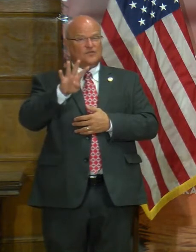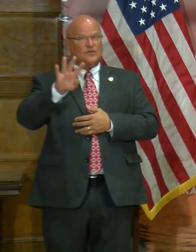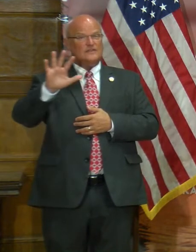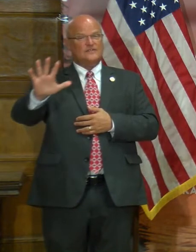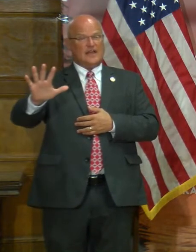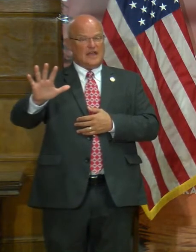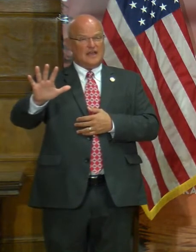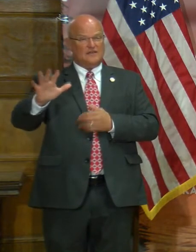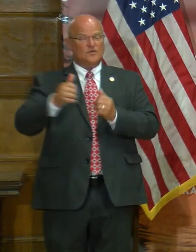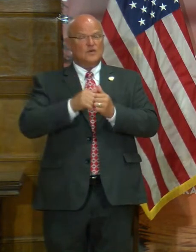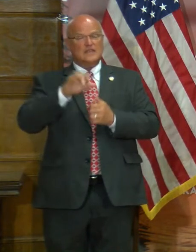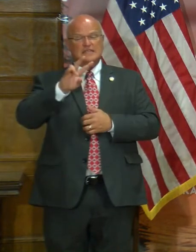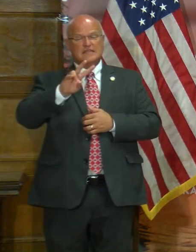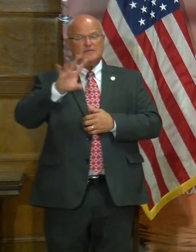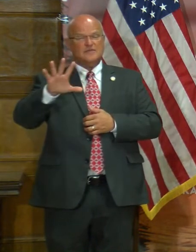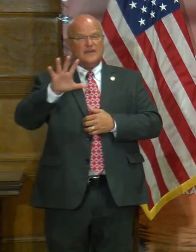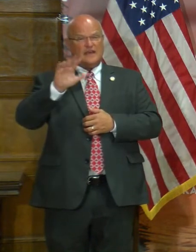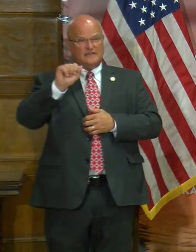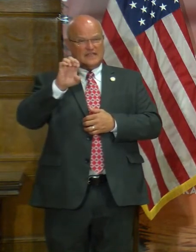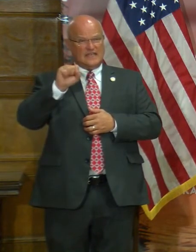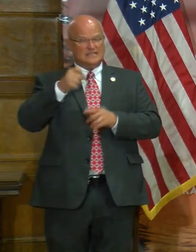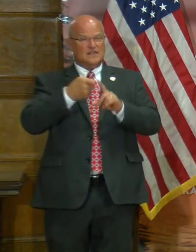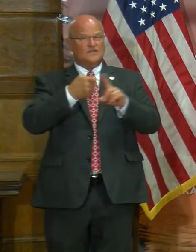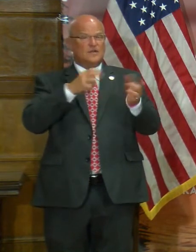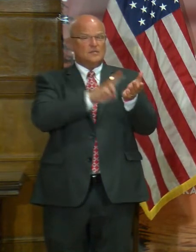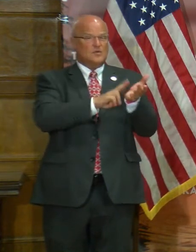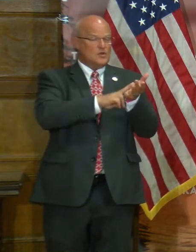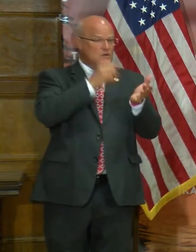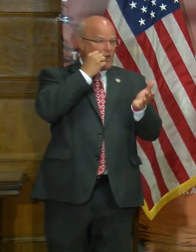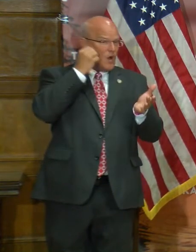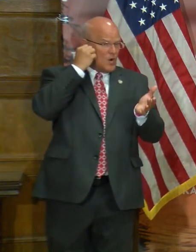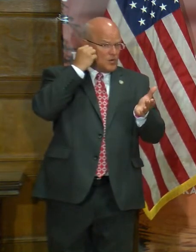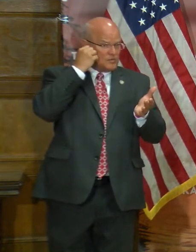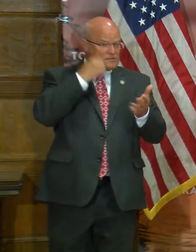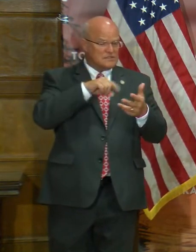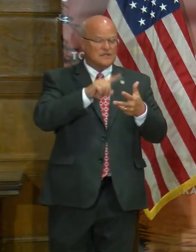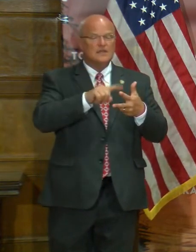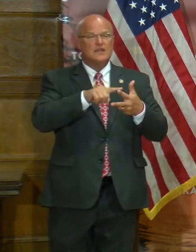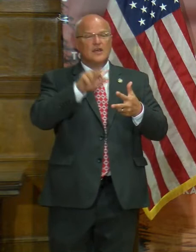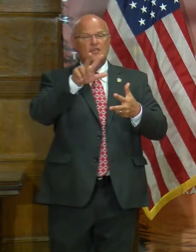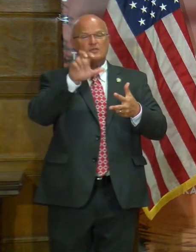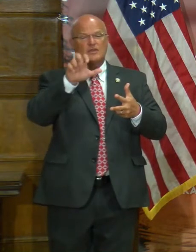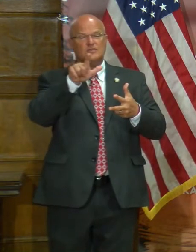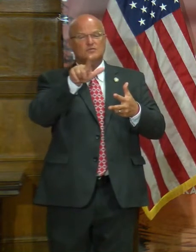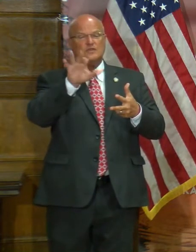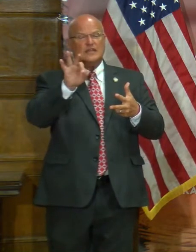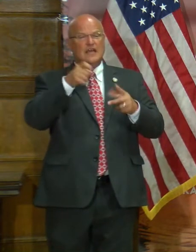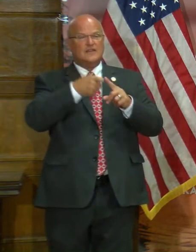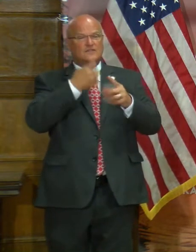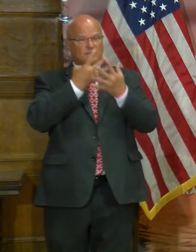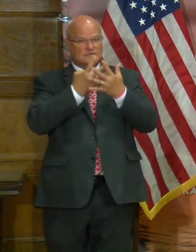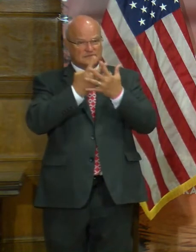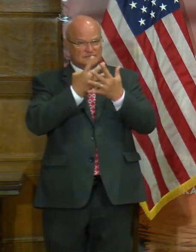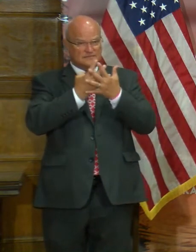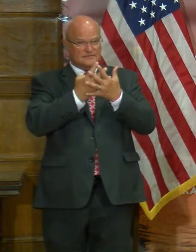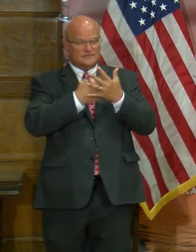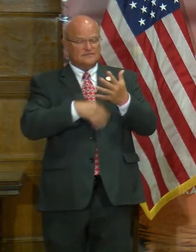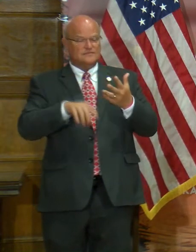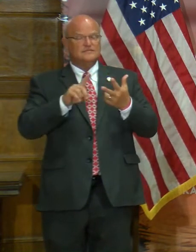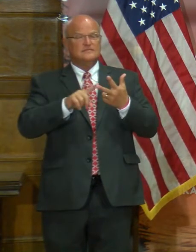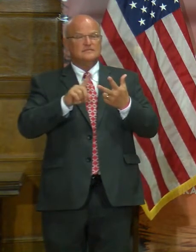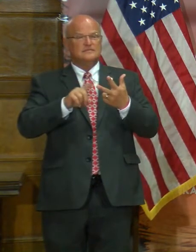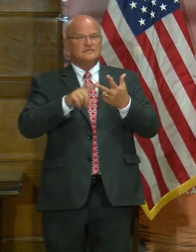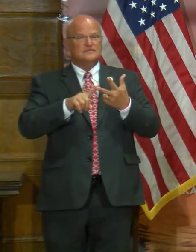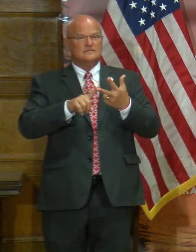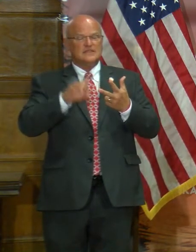6,645, with 75 cases coming from nursing homes, 329 cases from correctional facilities,